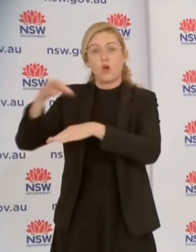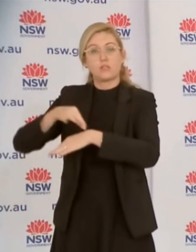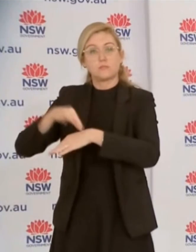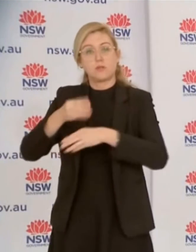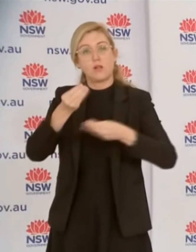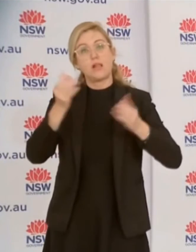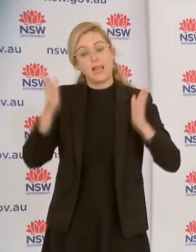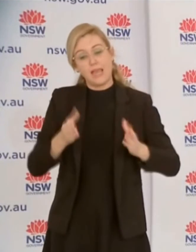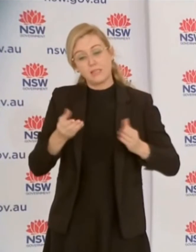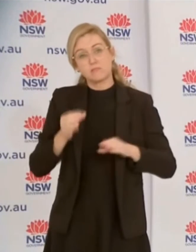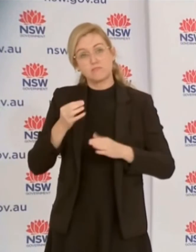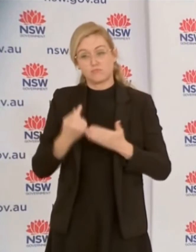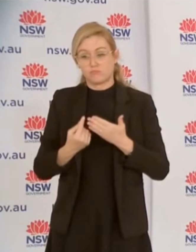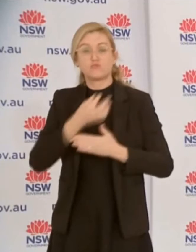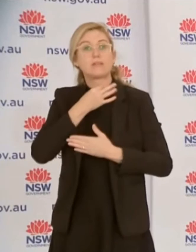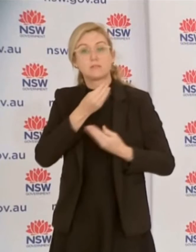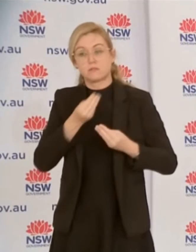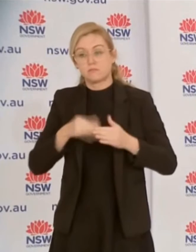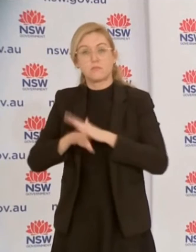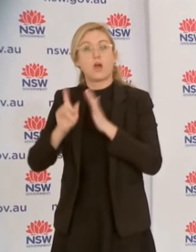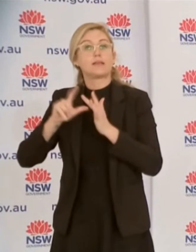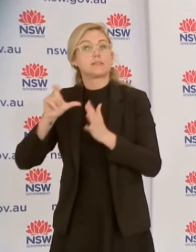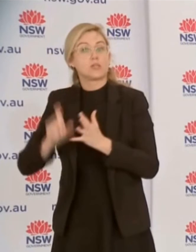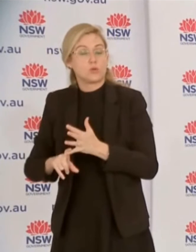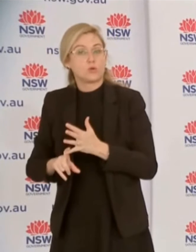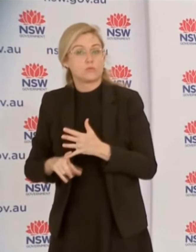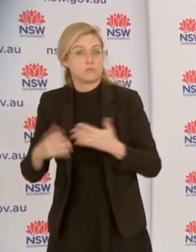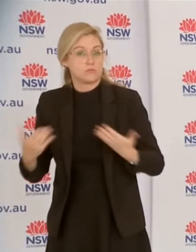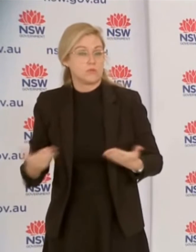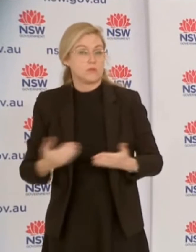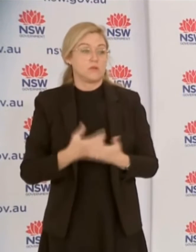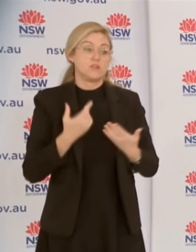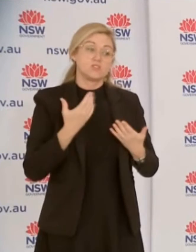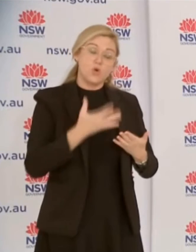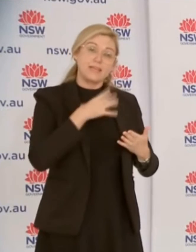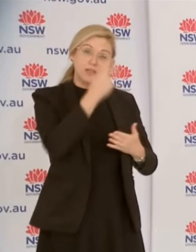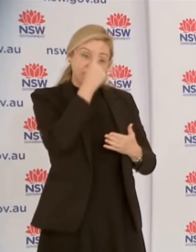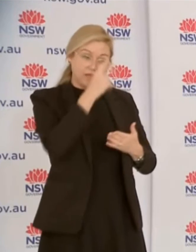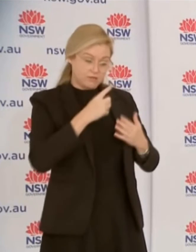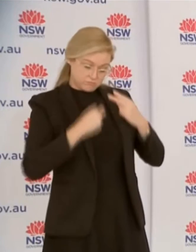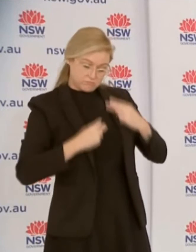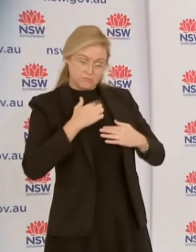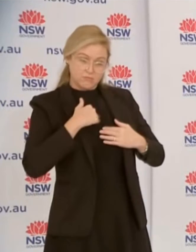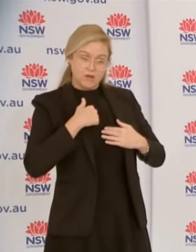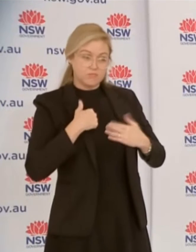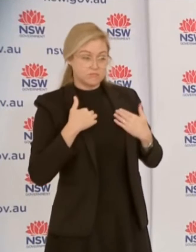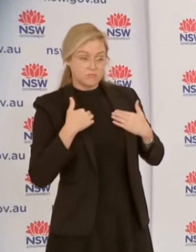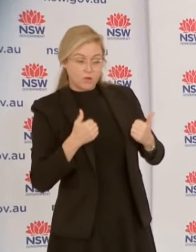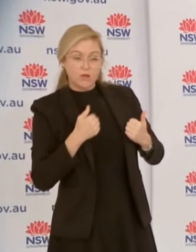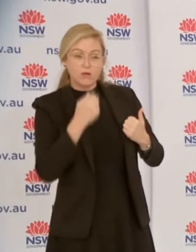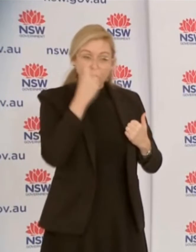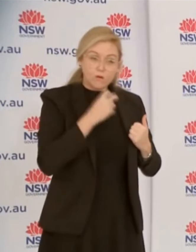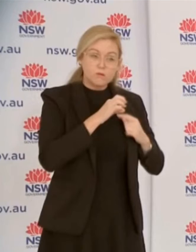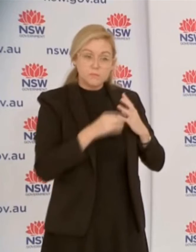the older you are, whether you have an illness, whether you have a comorbidity. And what we do, of course, when we report